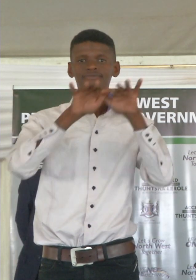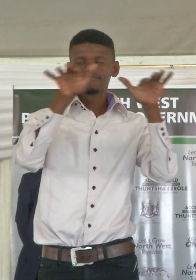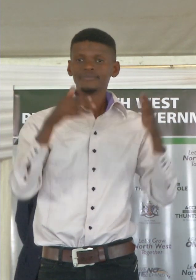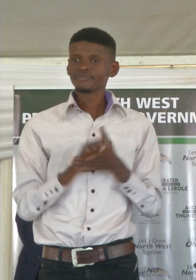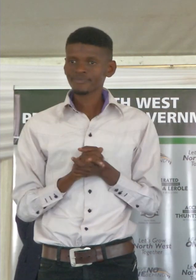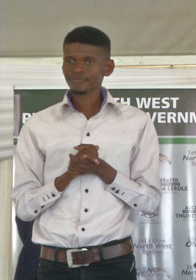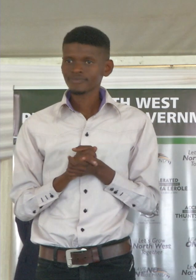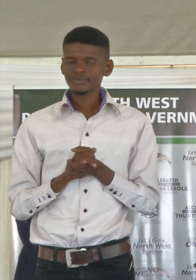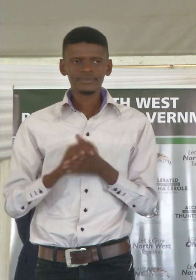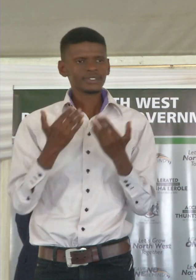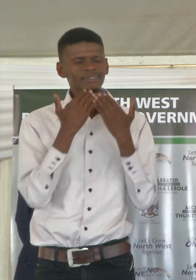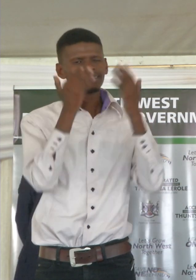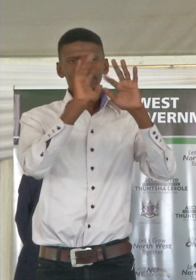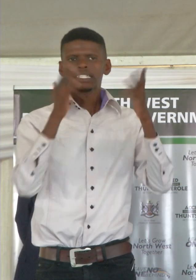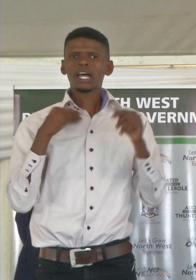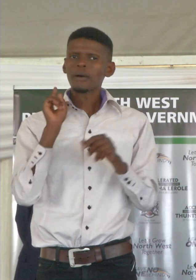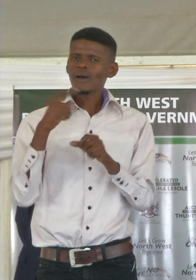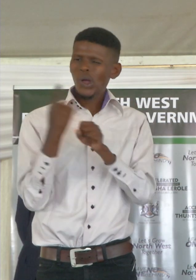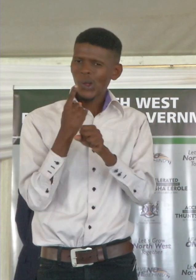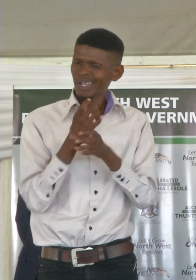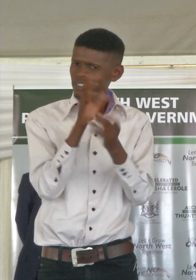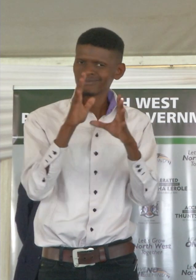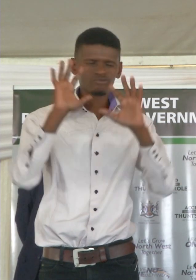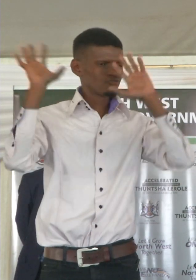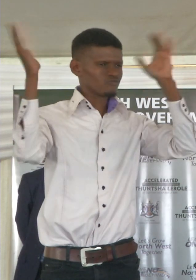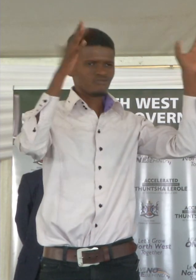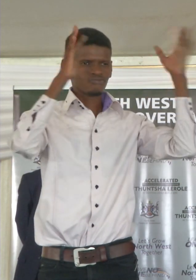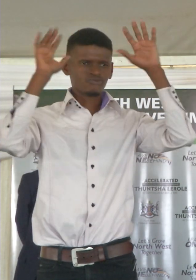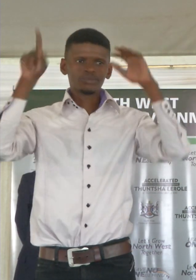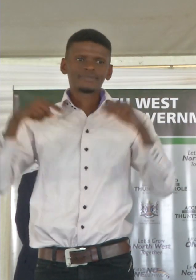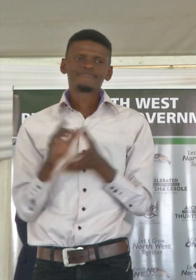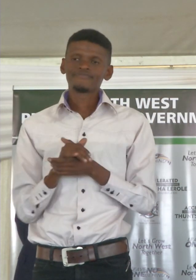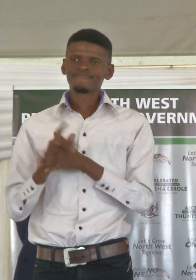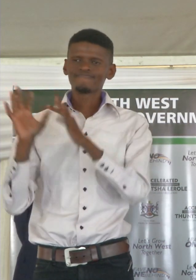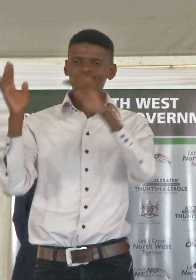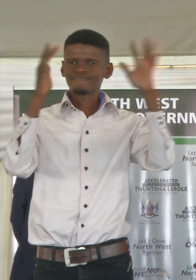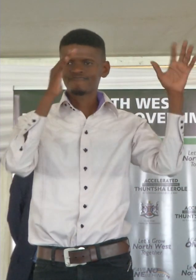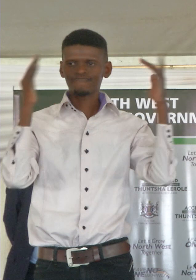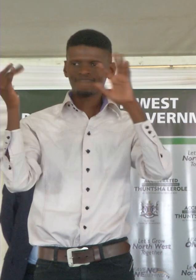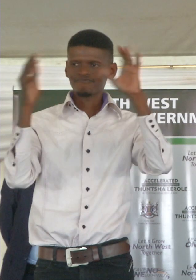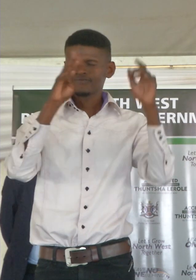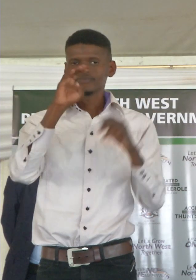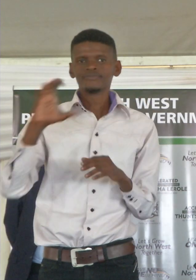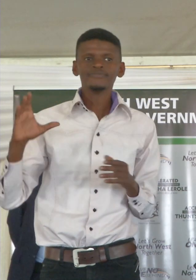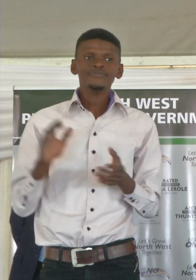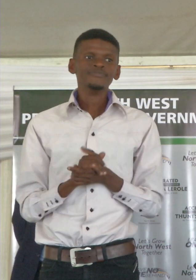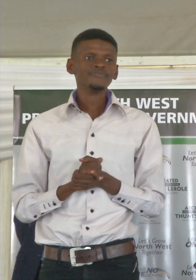Ma lelelebo kha hughul. must give them a big round of applause, our MCs. Thank you.